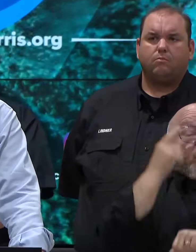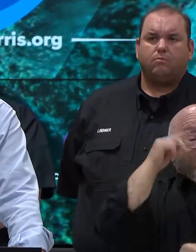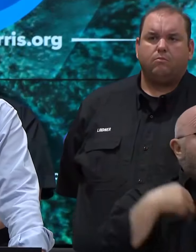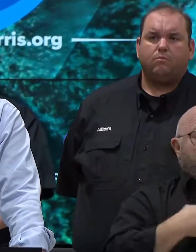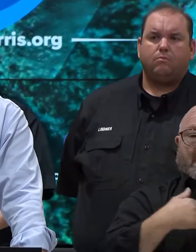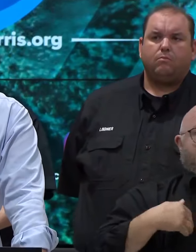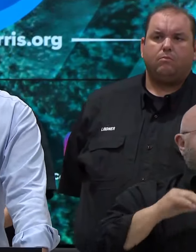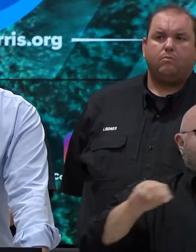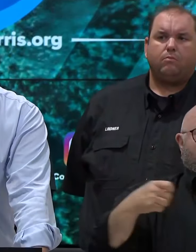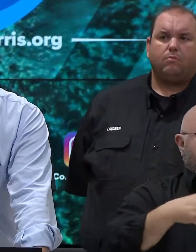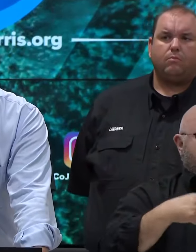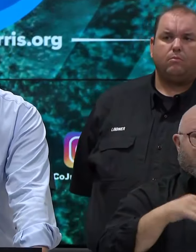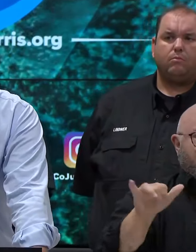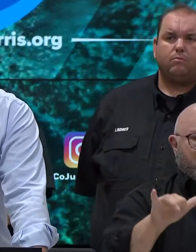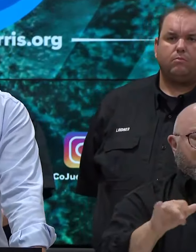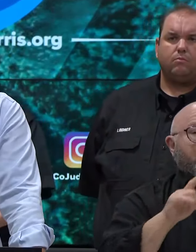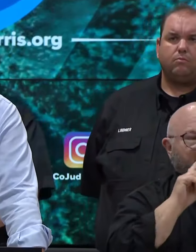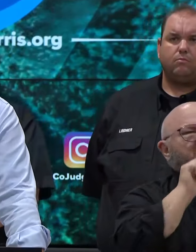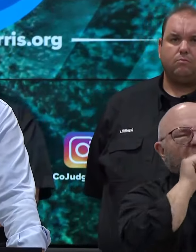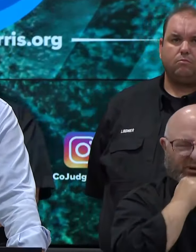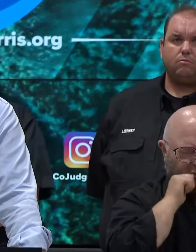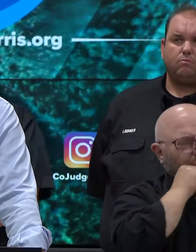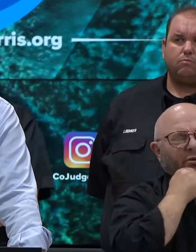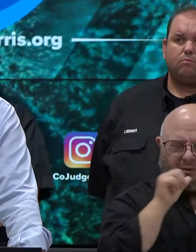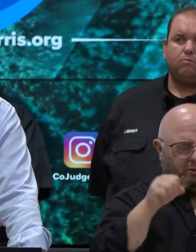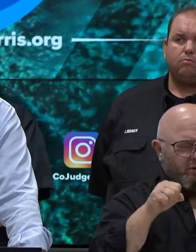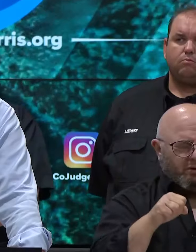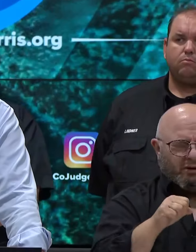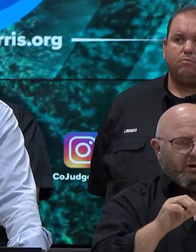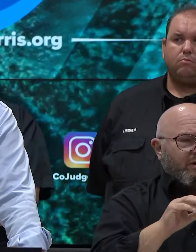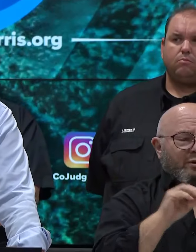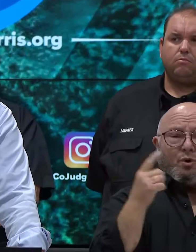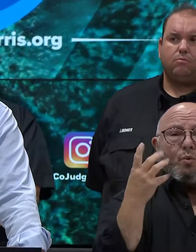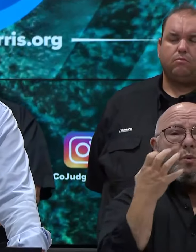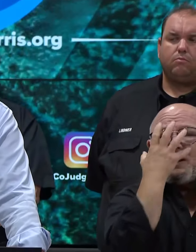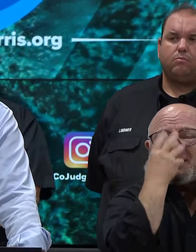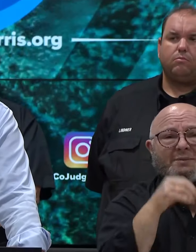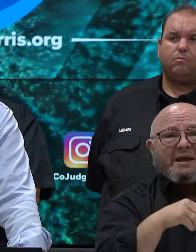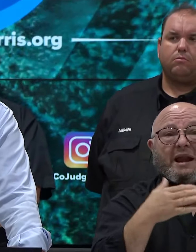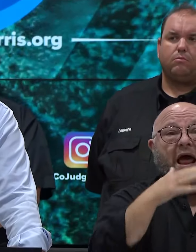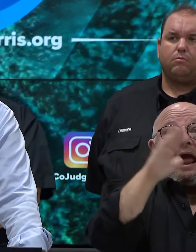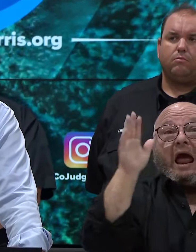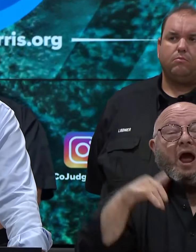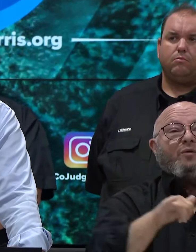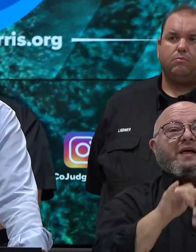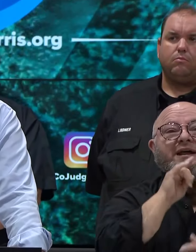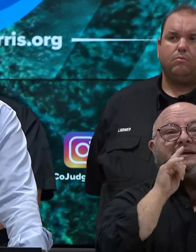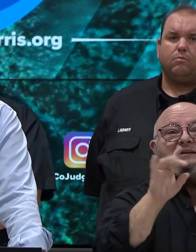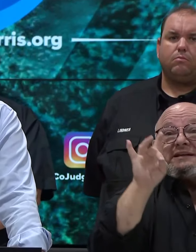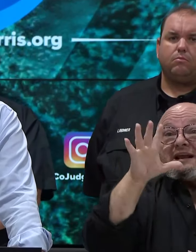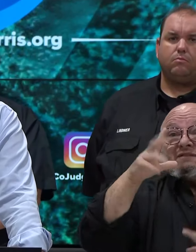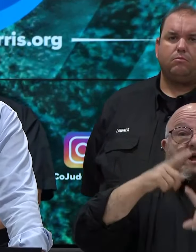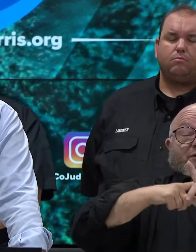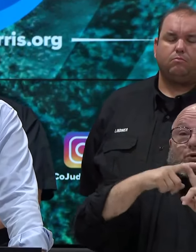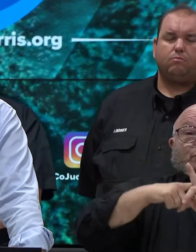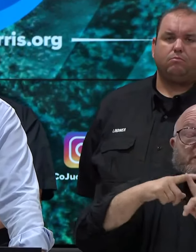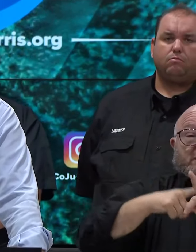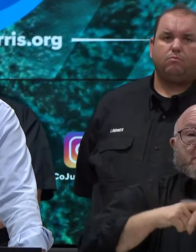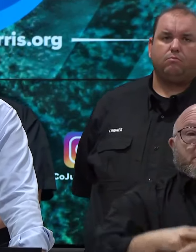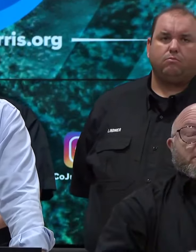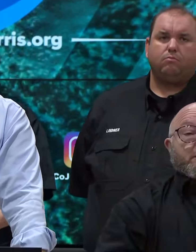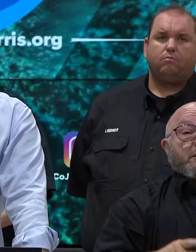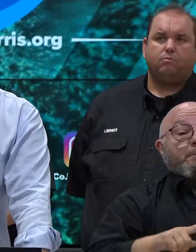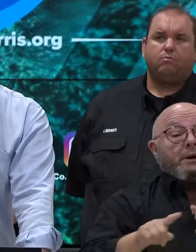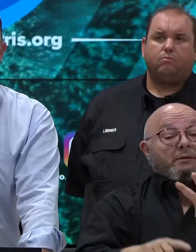well. It's miserable. Nobody wants to sleep in a house that's 85 degrees. But on the